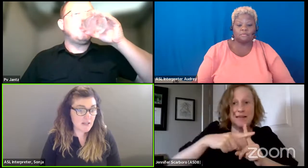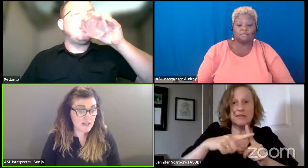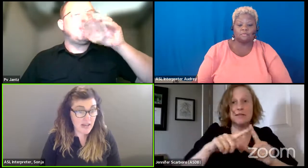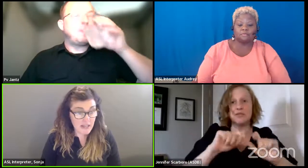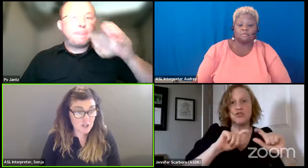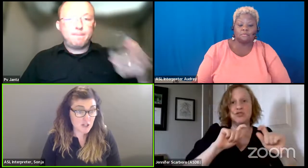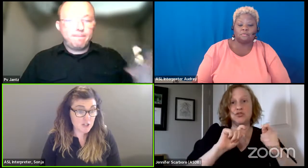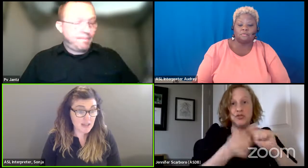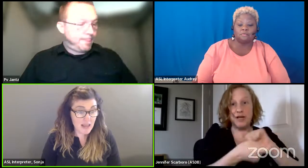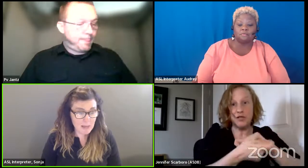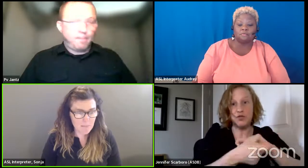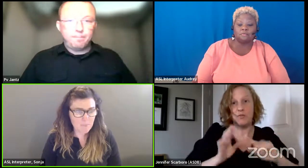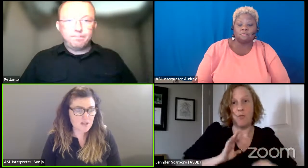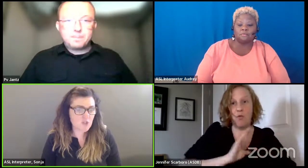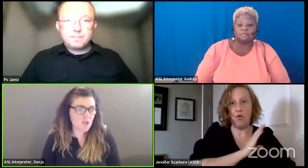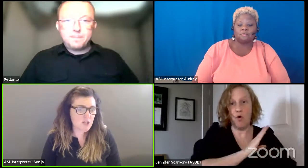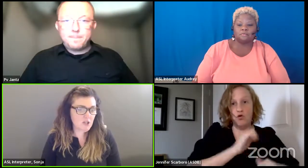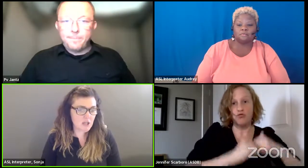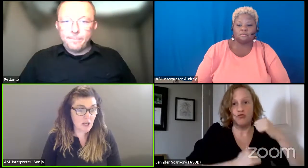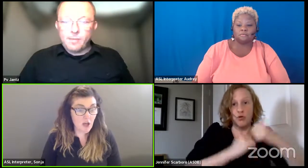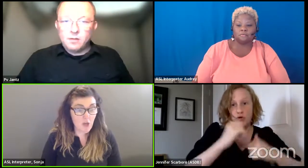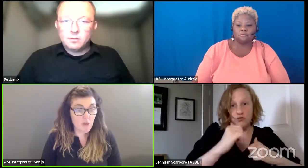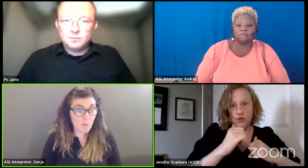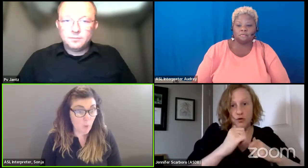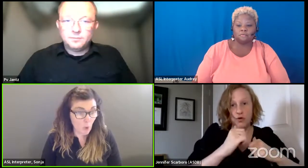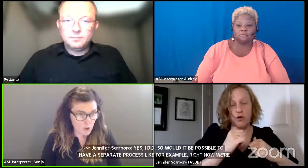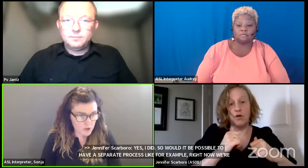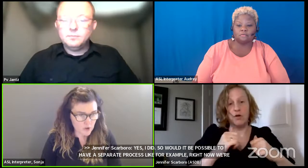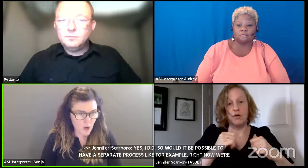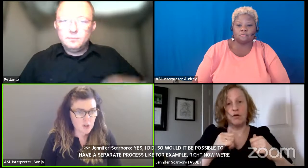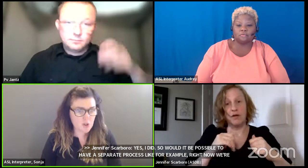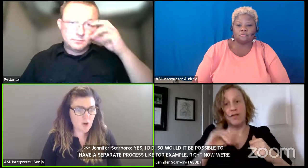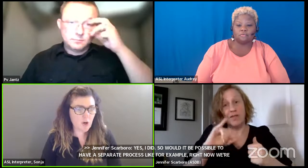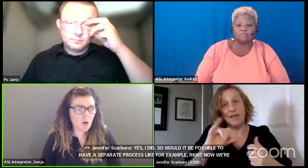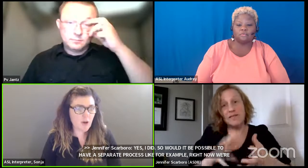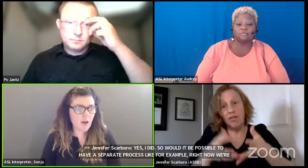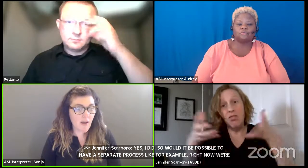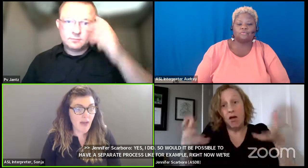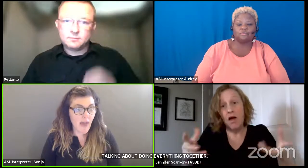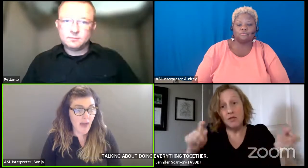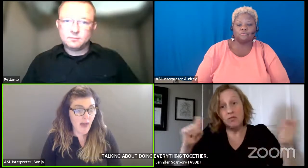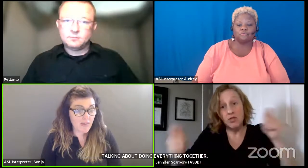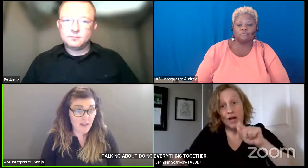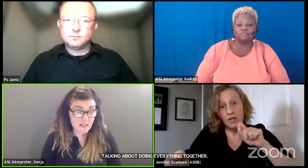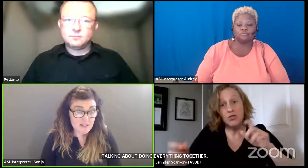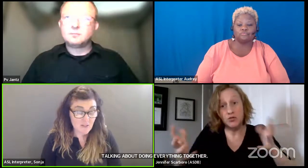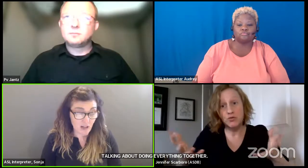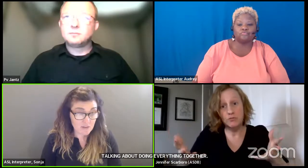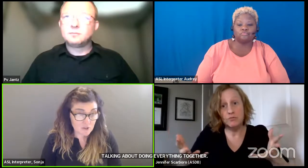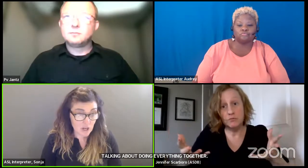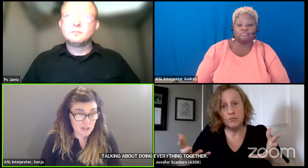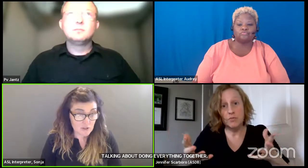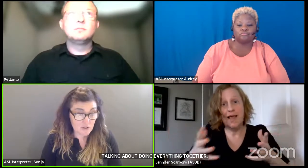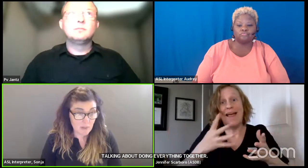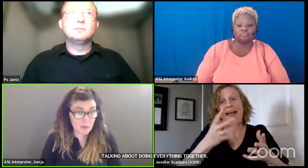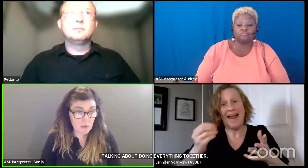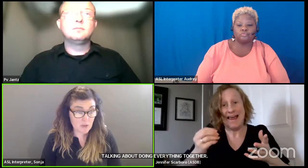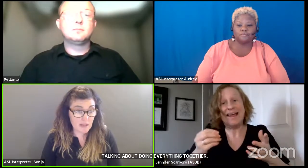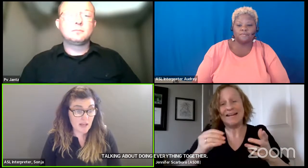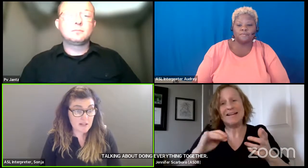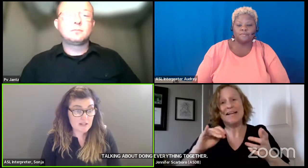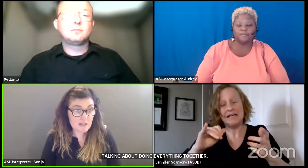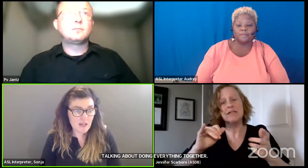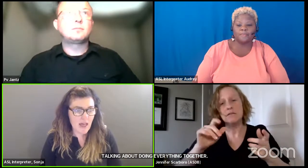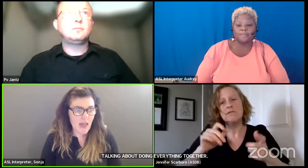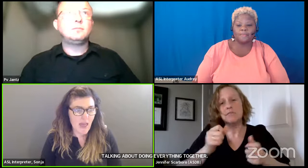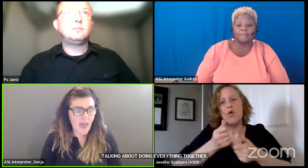changes, the name, changing the name, plus changing the board structure. And that is a lot of change. I mean, it